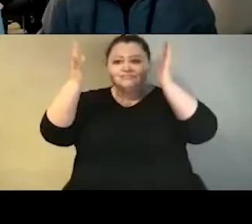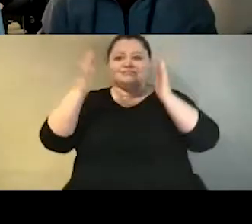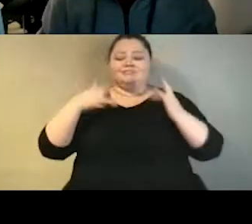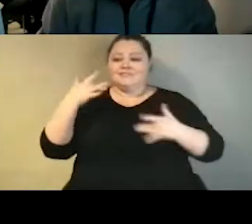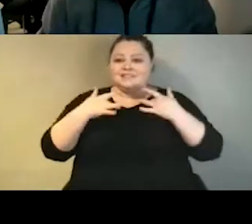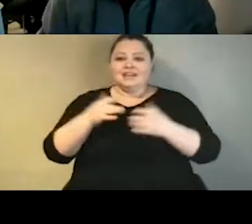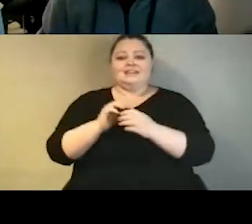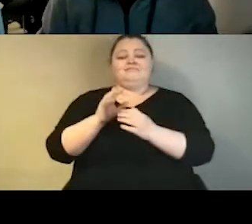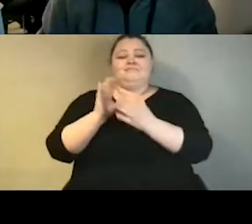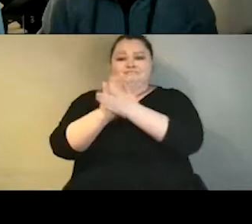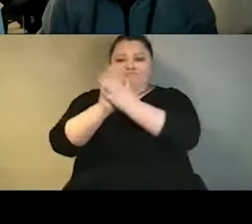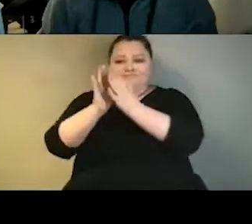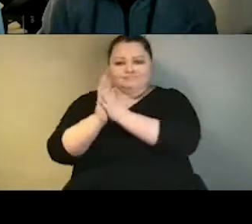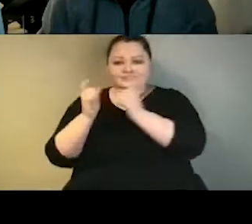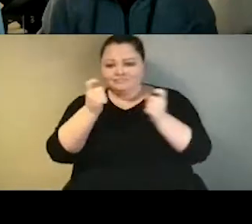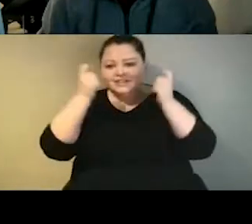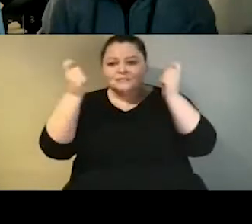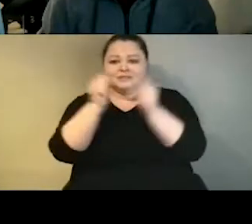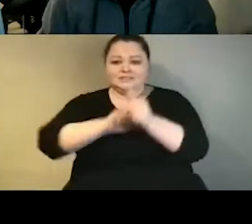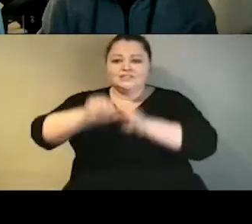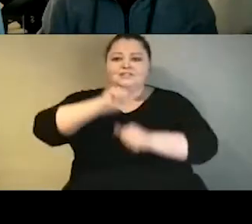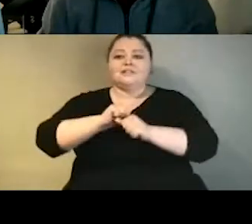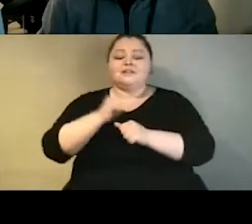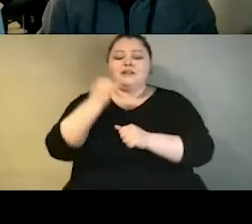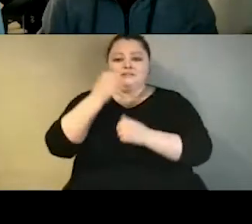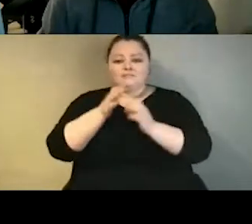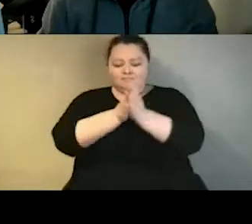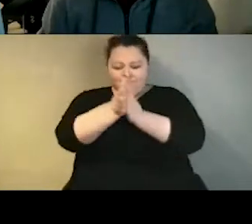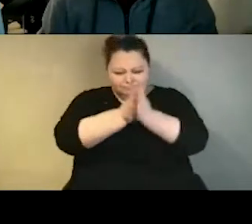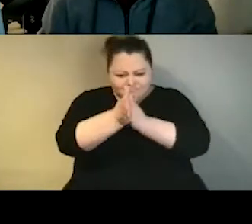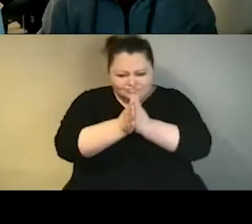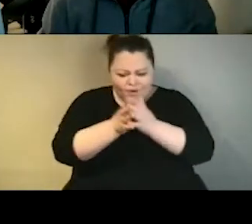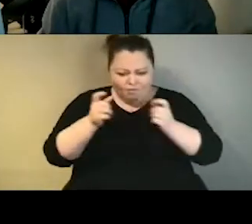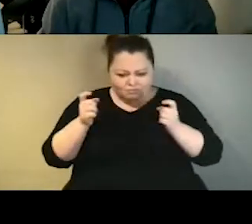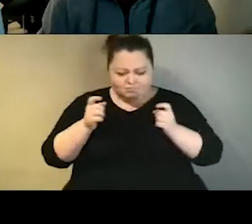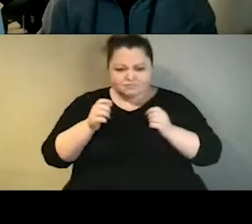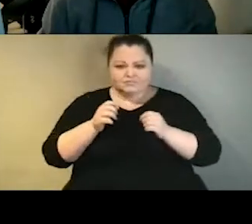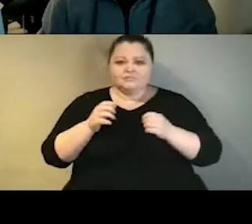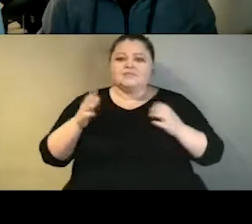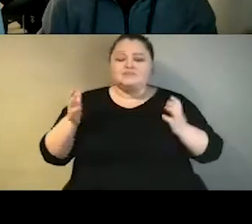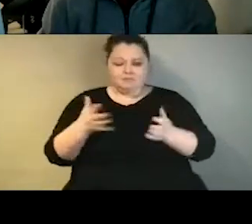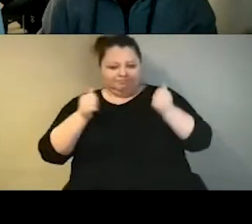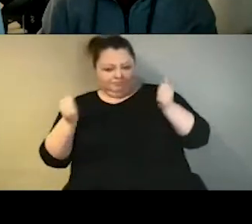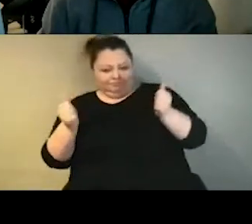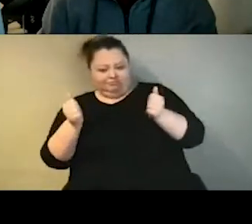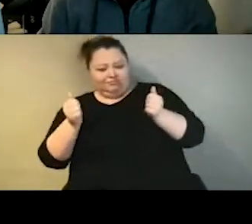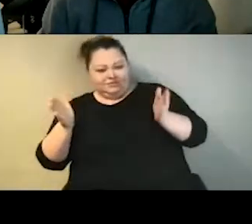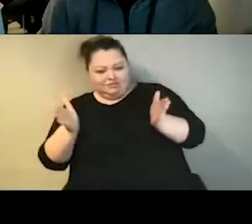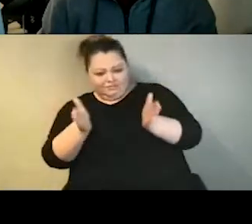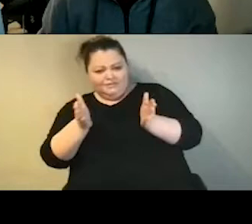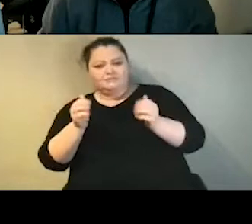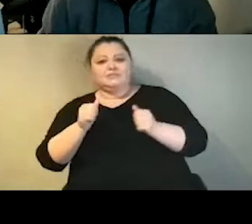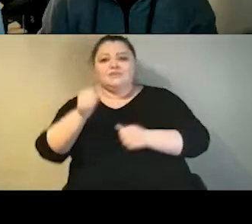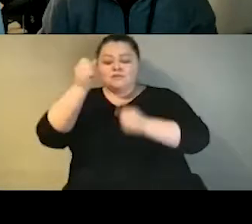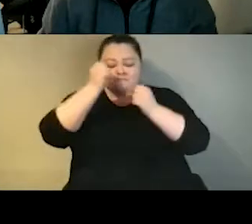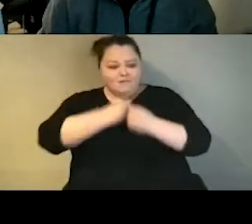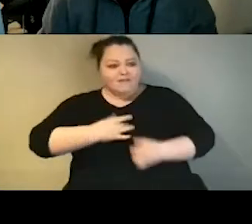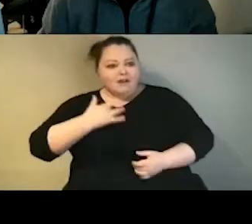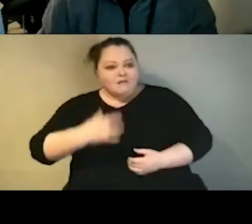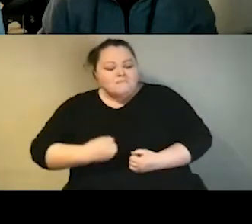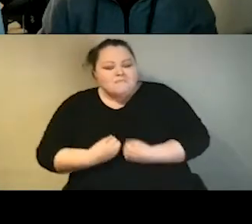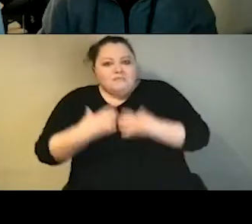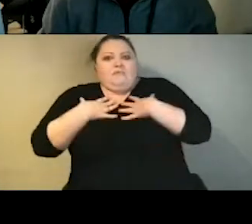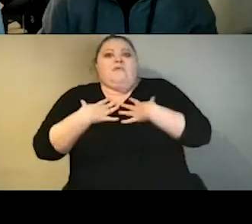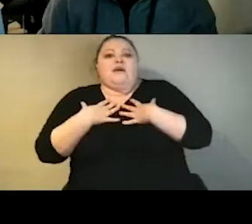snaps. We bring together people who are driven by passion and purpose, confident that they will inspire one another and inspire change in neighborhoods